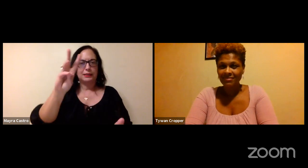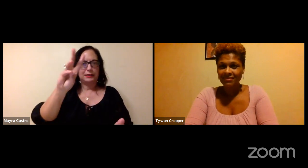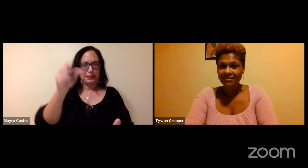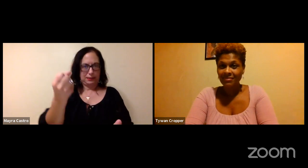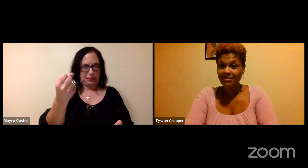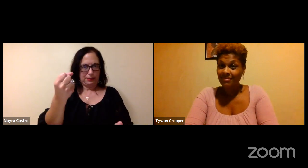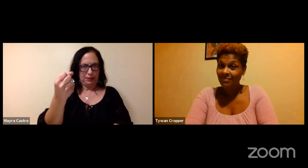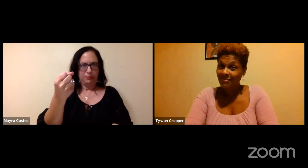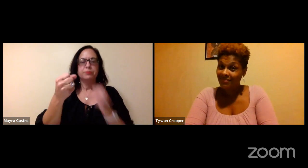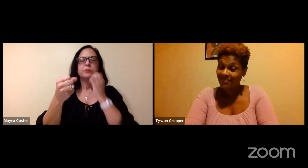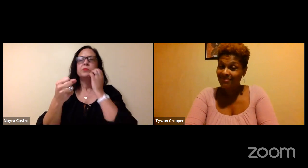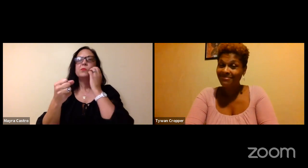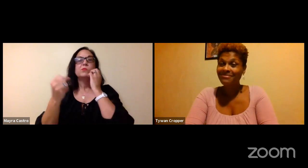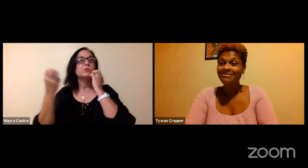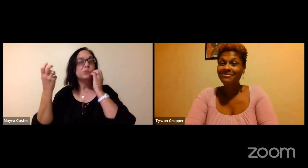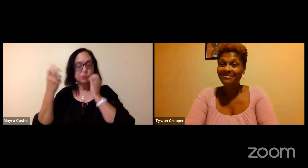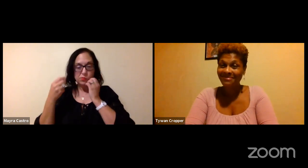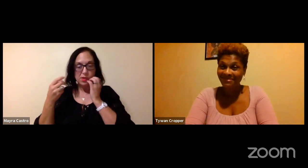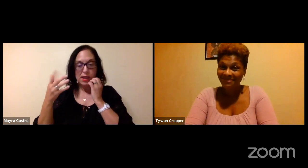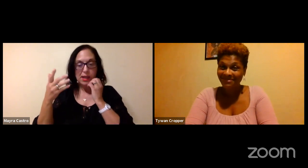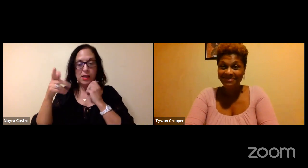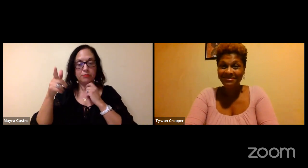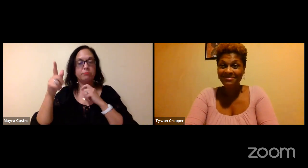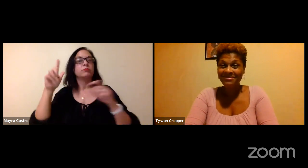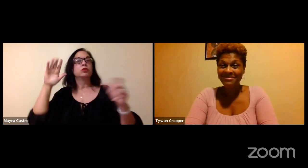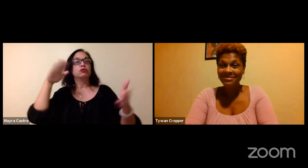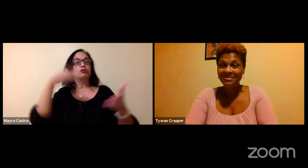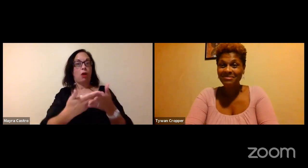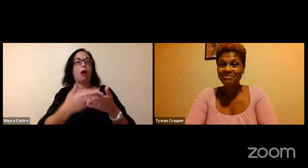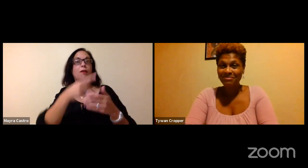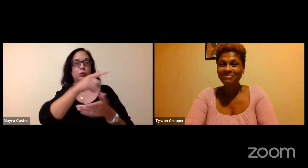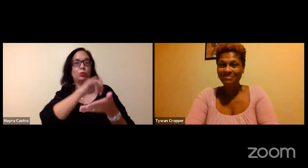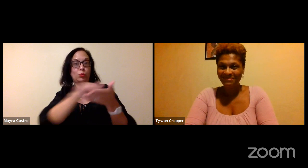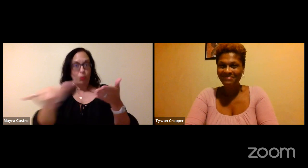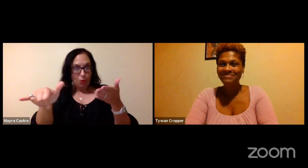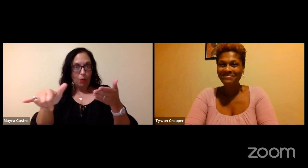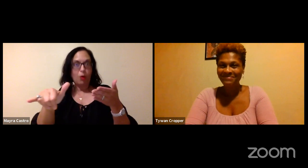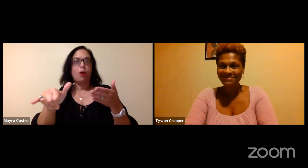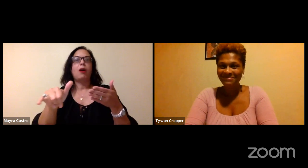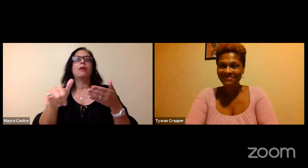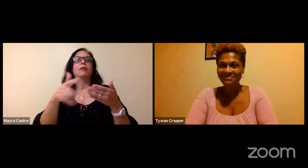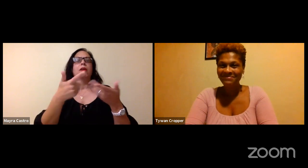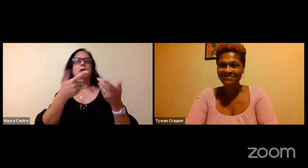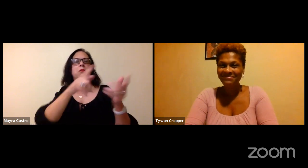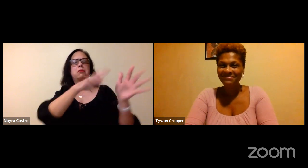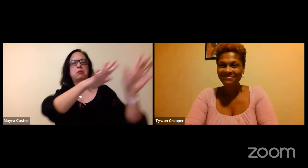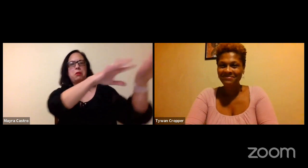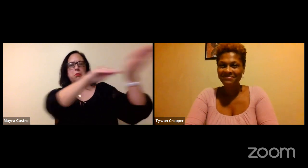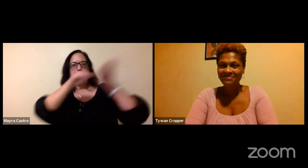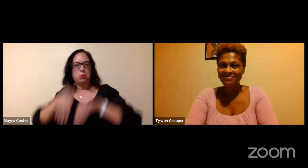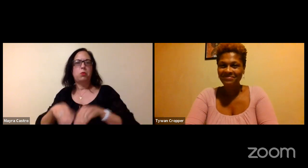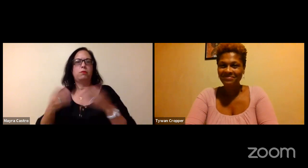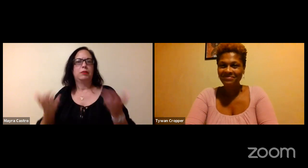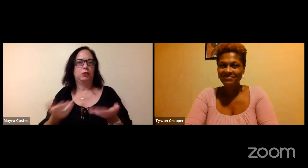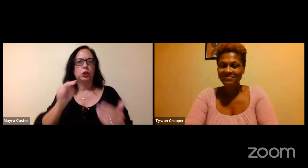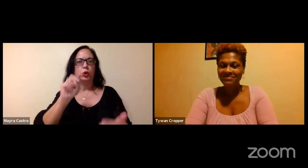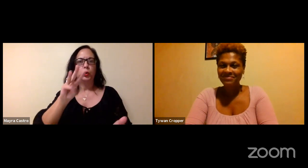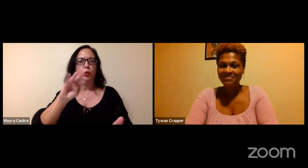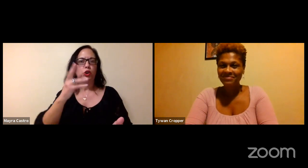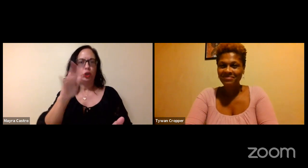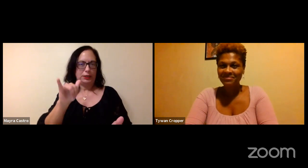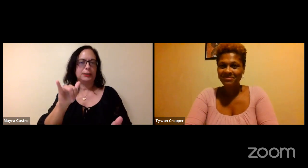Mom and Dad decided that they wanted to go to New York, and I think that was around 1960. They arrived in New York,